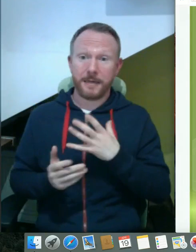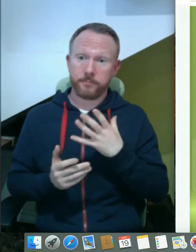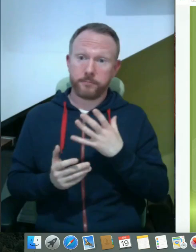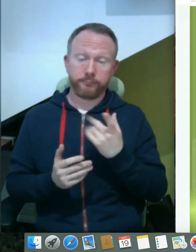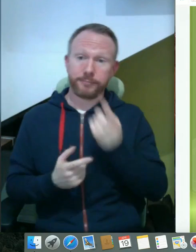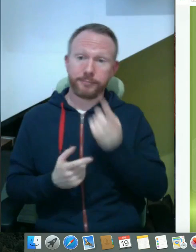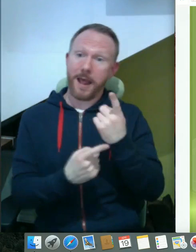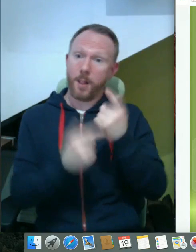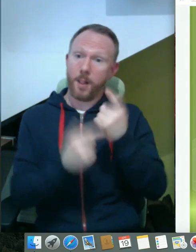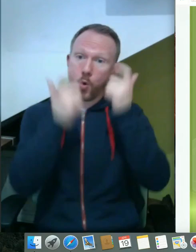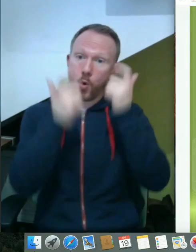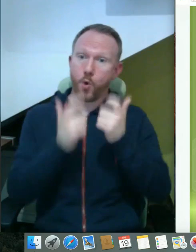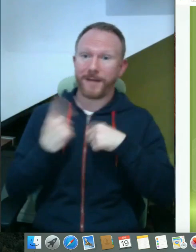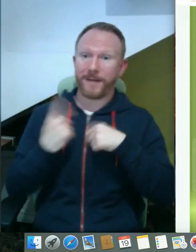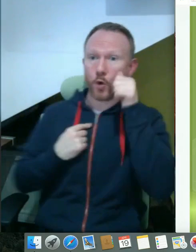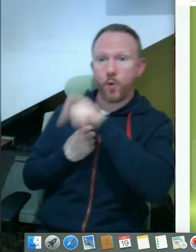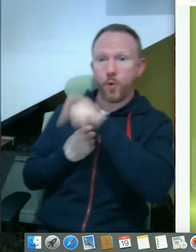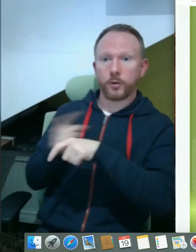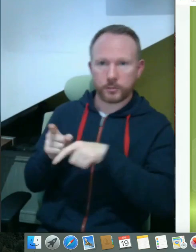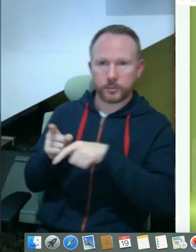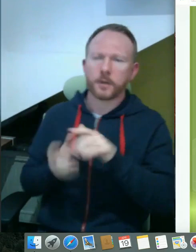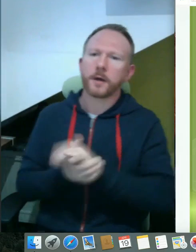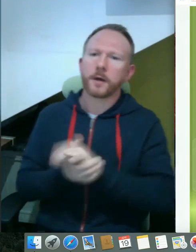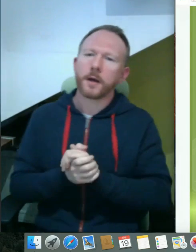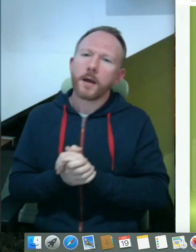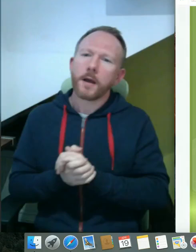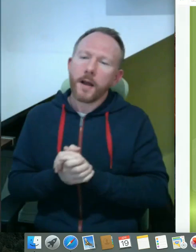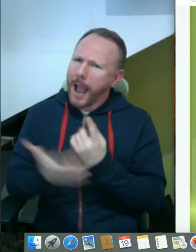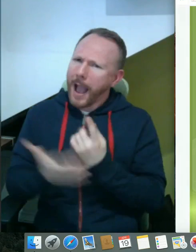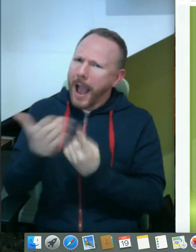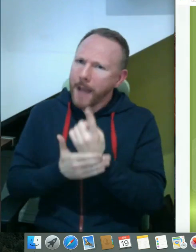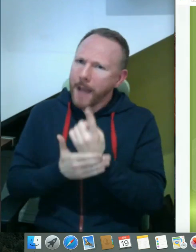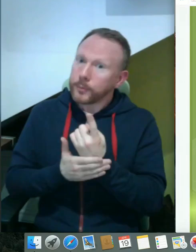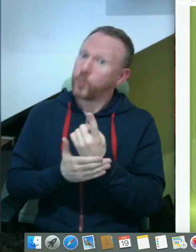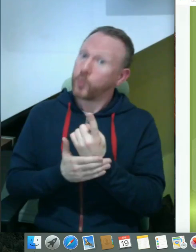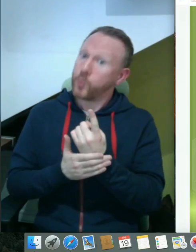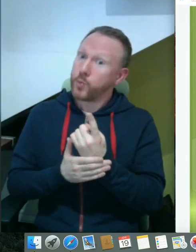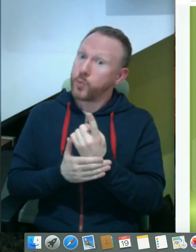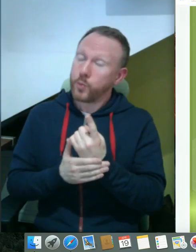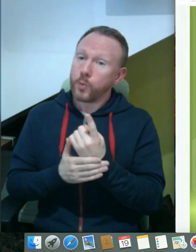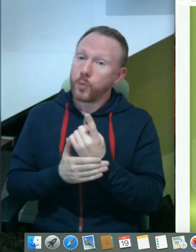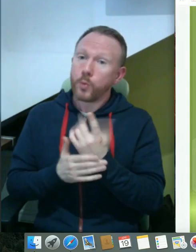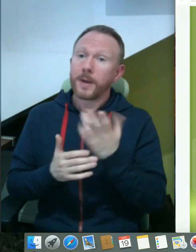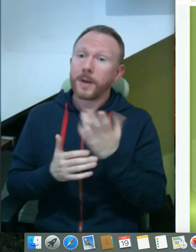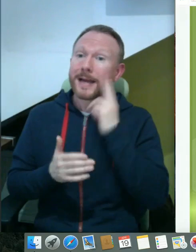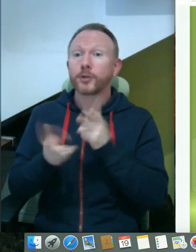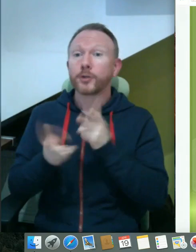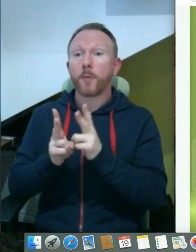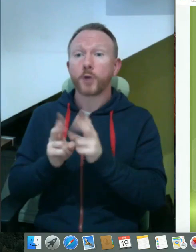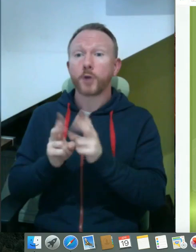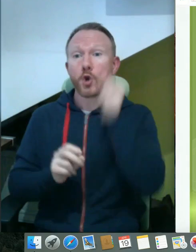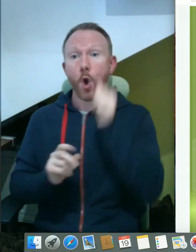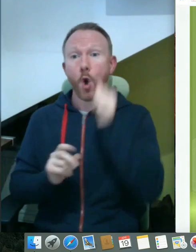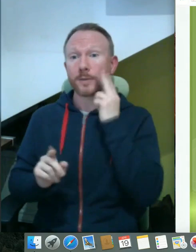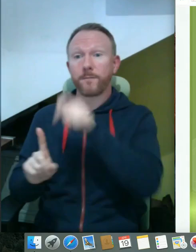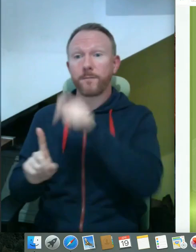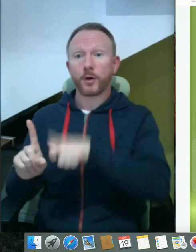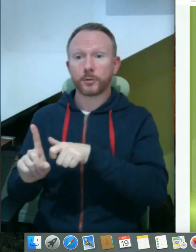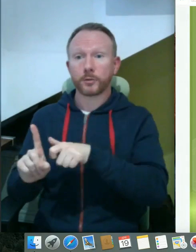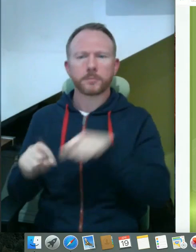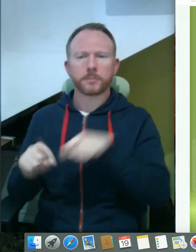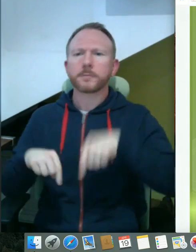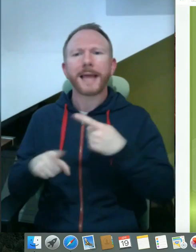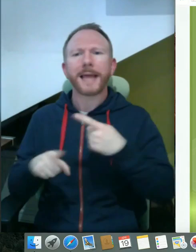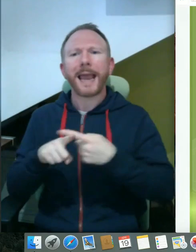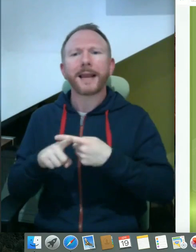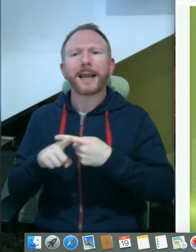of this, not for England and Wales, but in Scotland a year or so ago, where an